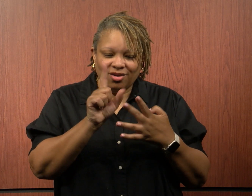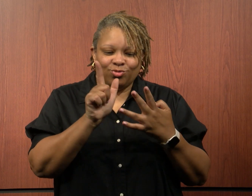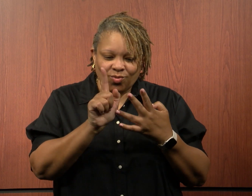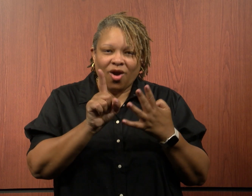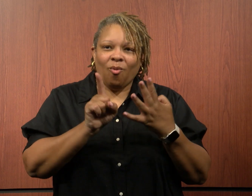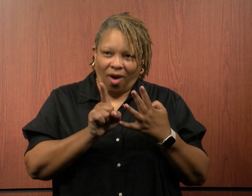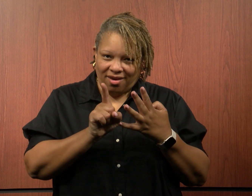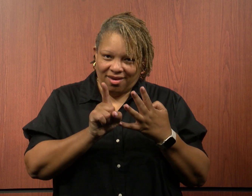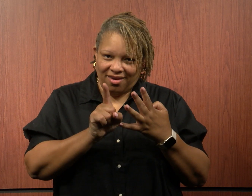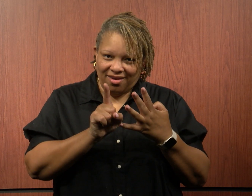4-1-21-1.